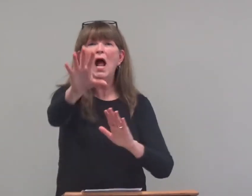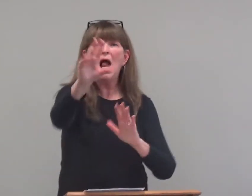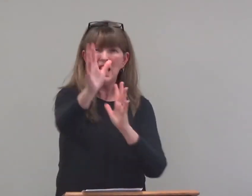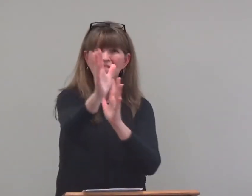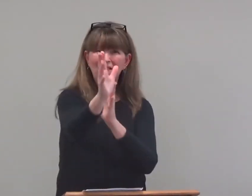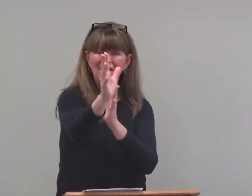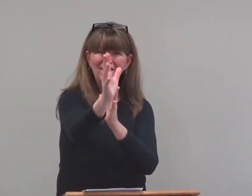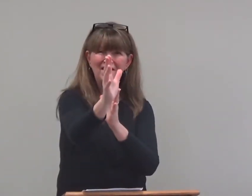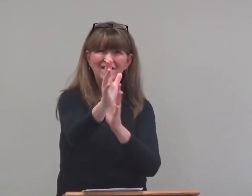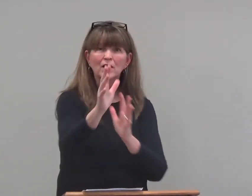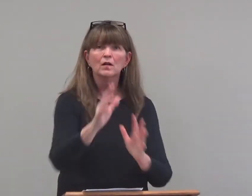God!